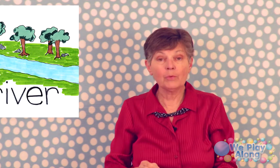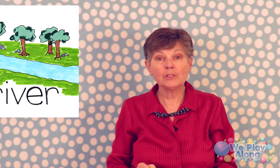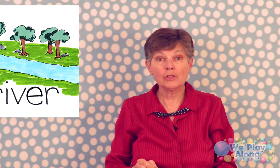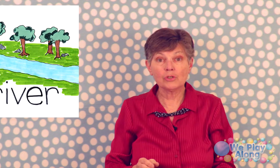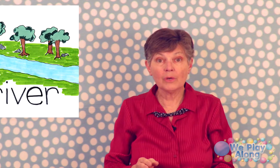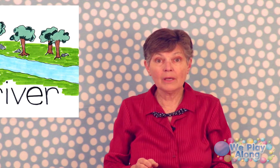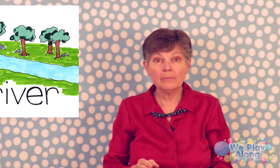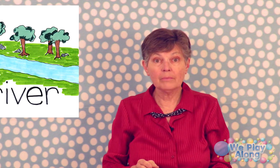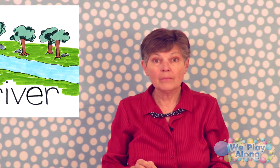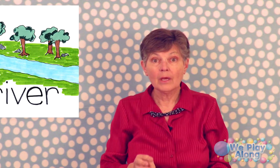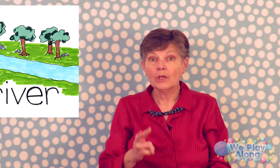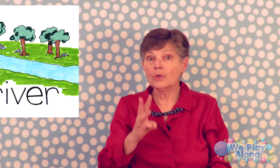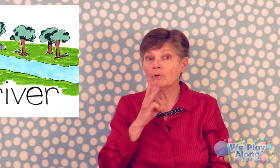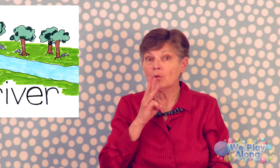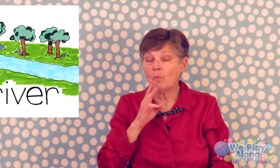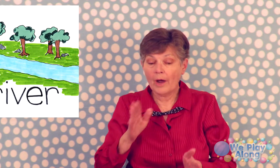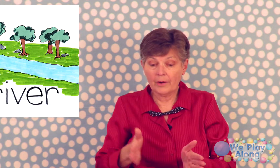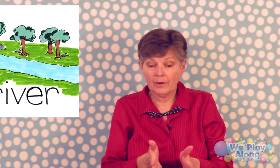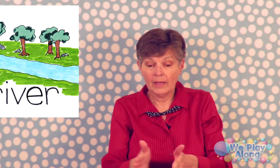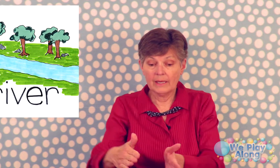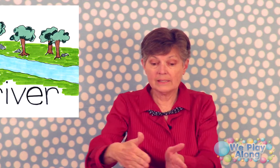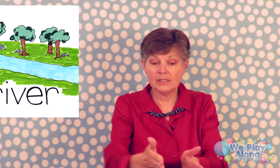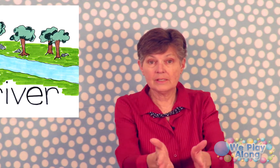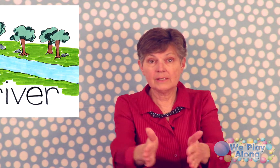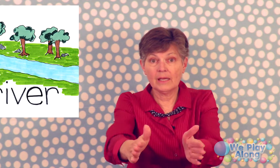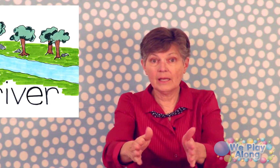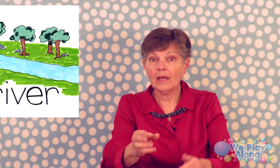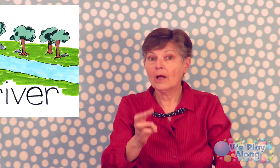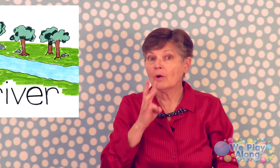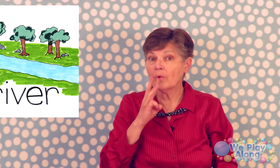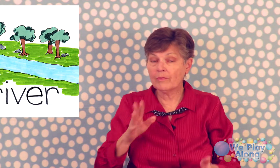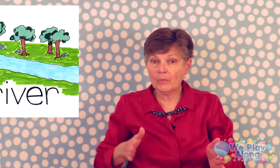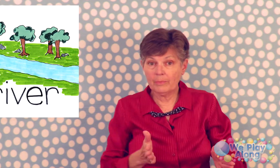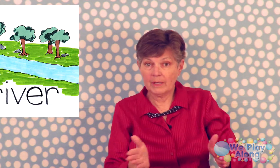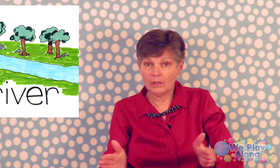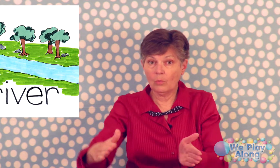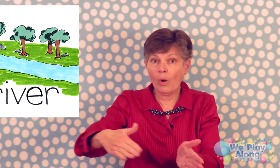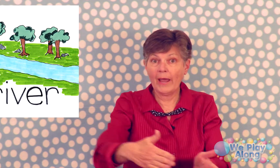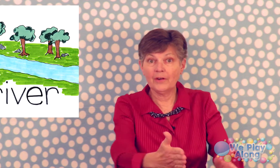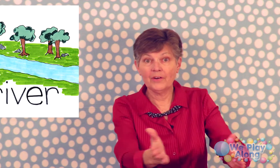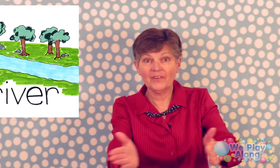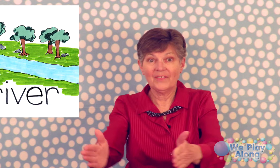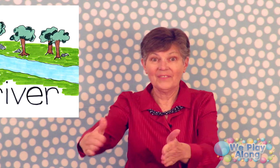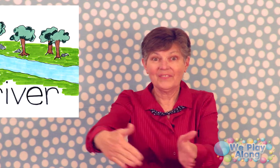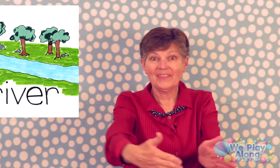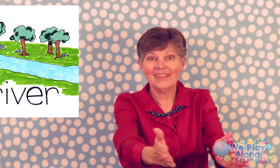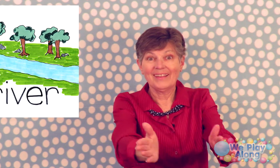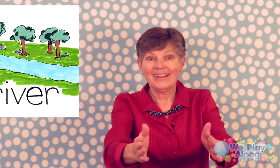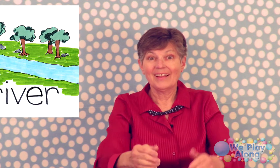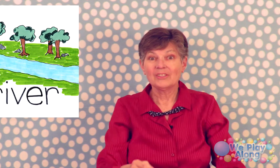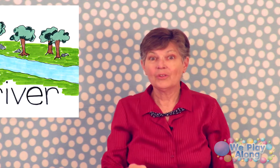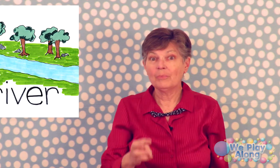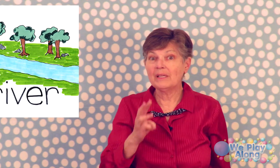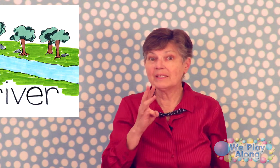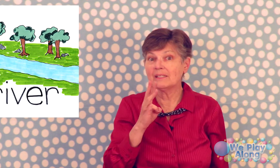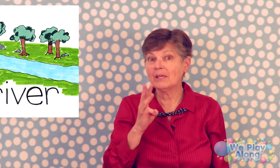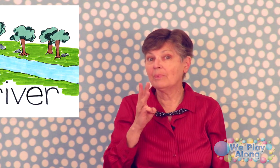was a stream, you would do water and it's just skinny. A river would be a little wider. So the